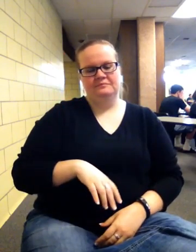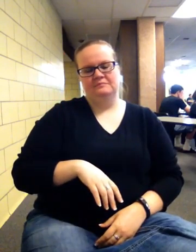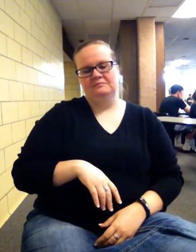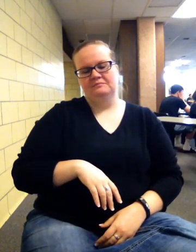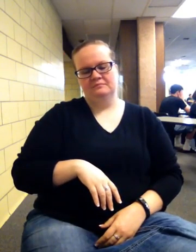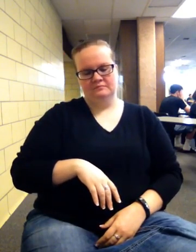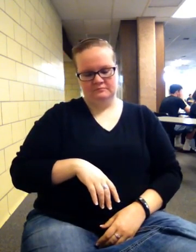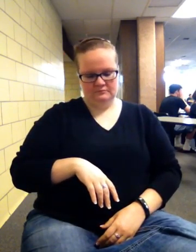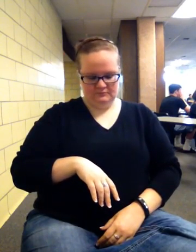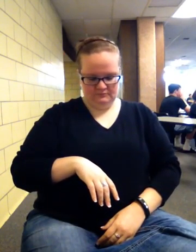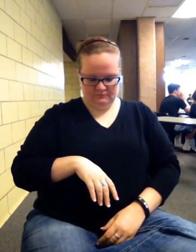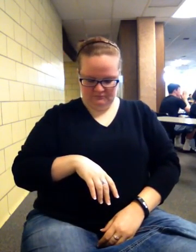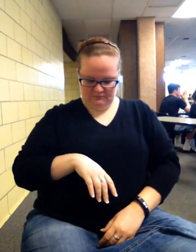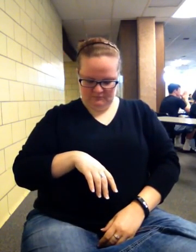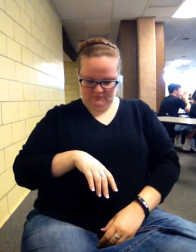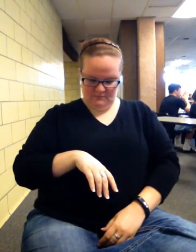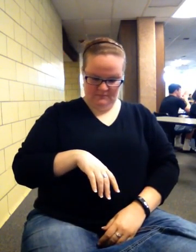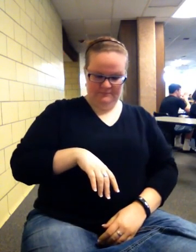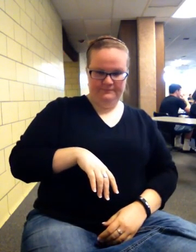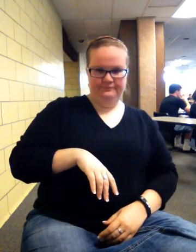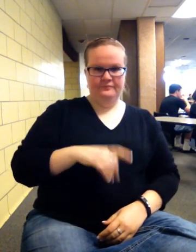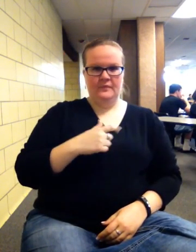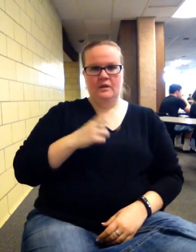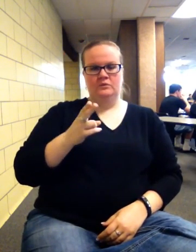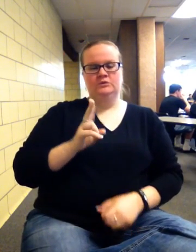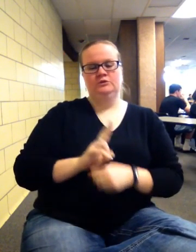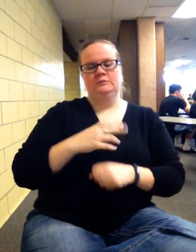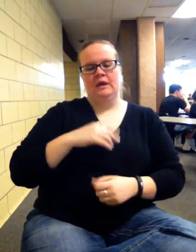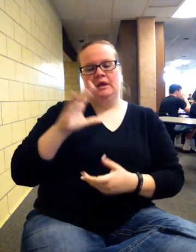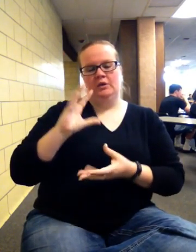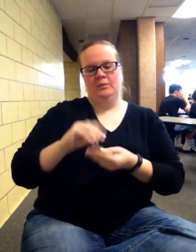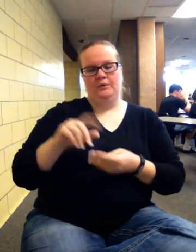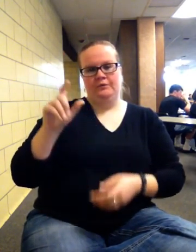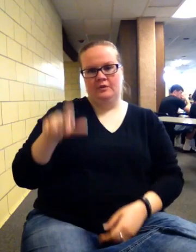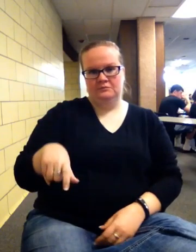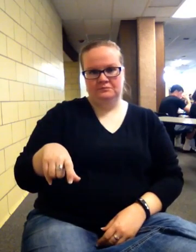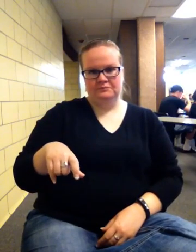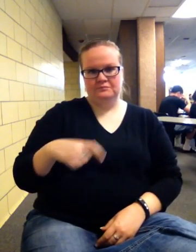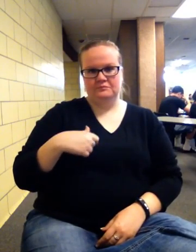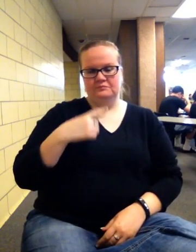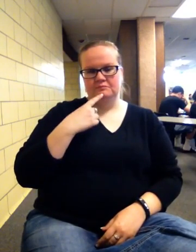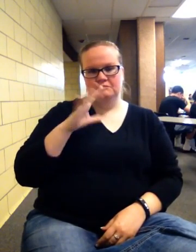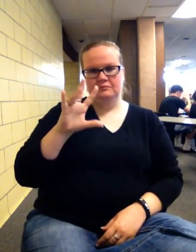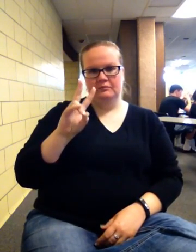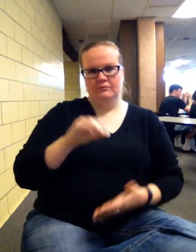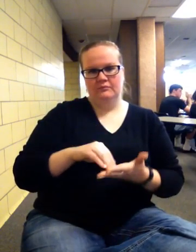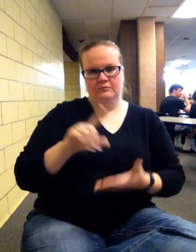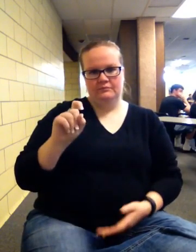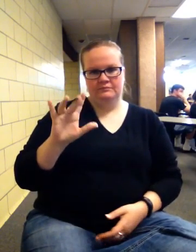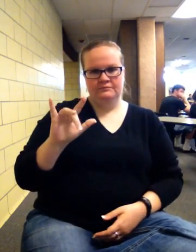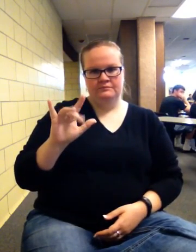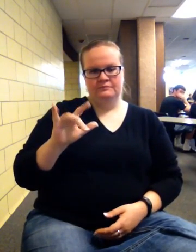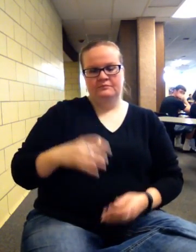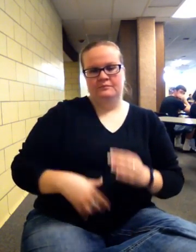have a little checkbook, then, that I'm going to keep a cumulative column. So I'm going to say $52,125, add to that,